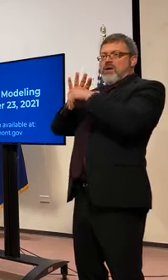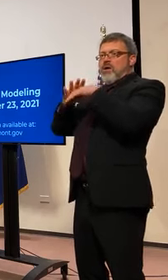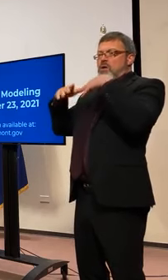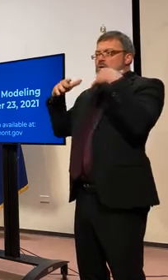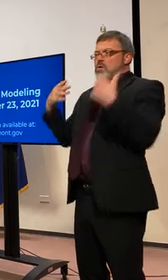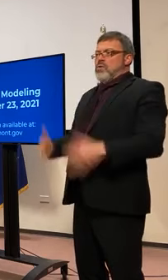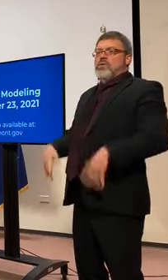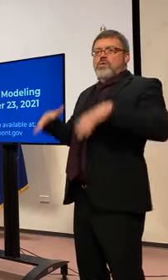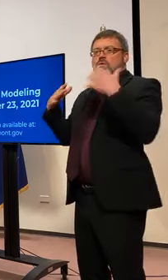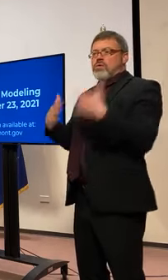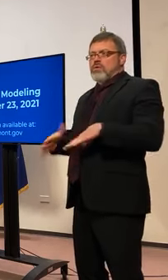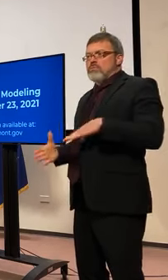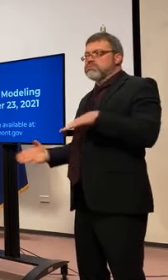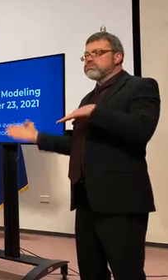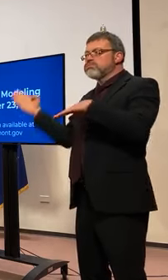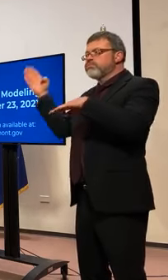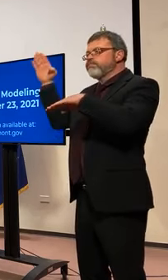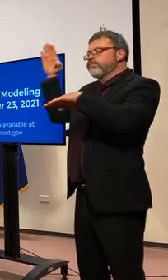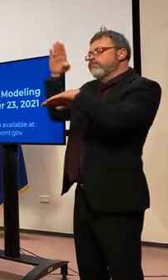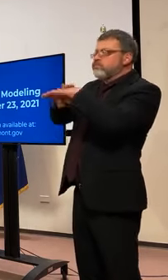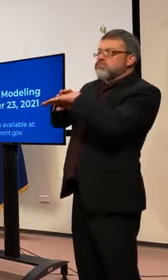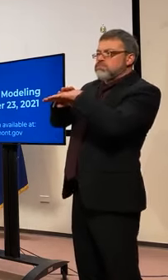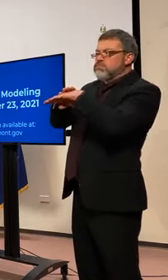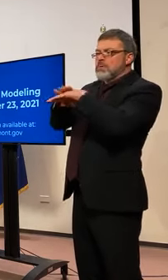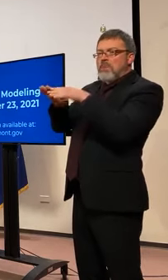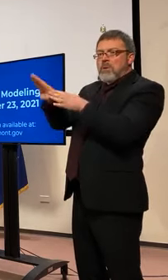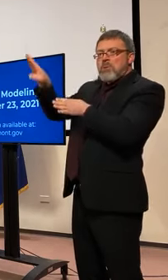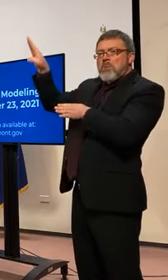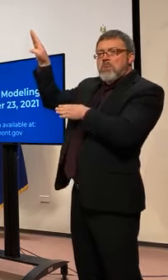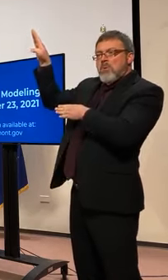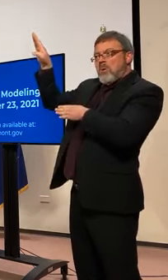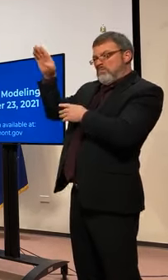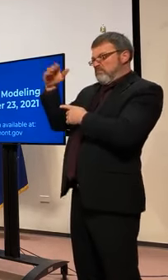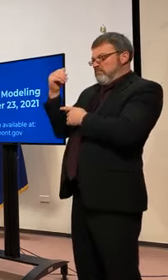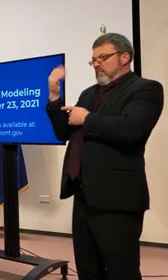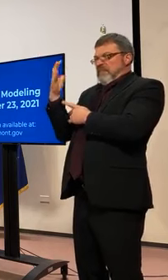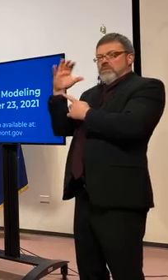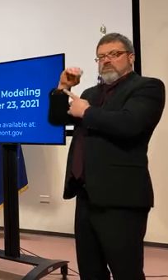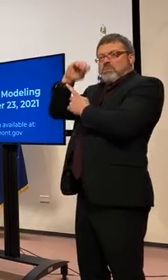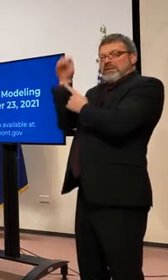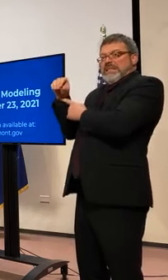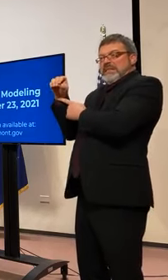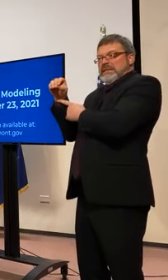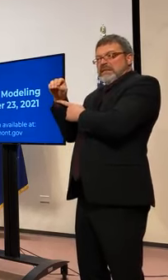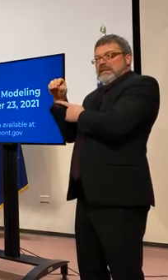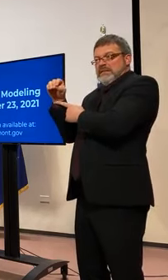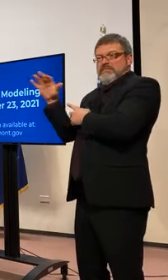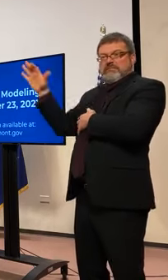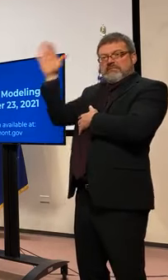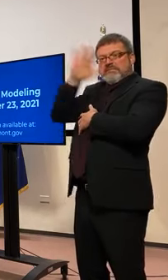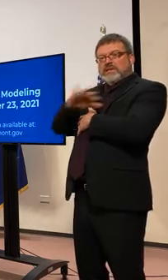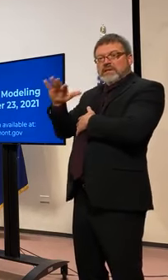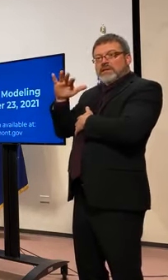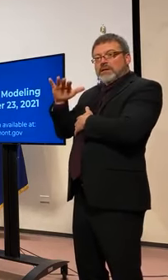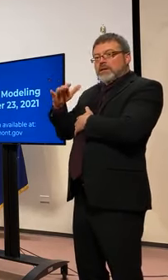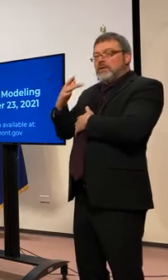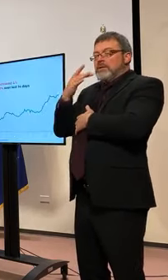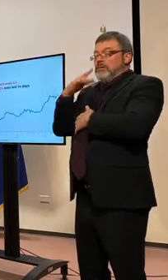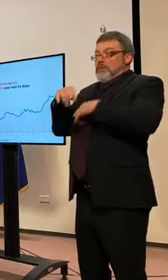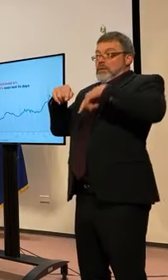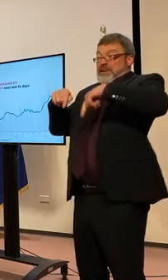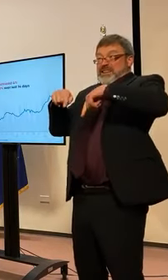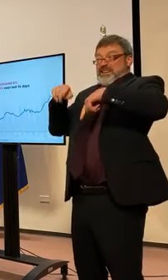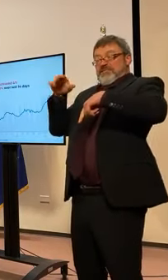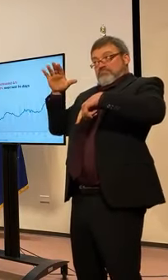on the rise, up about 15% across the board in the U.S. and up about 27% in New England. Here in